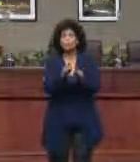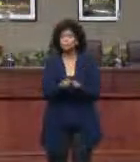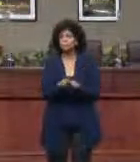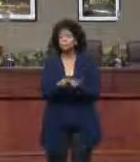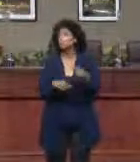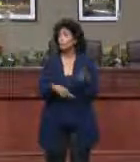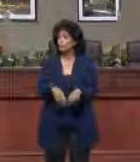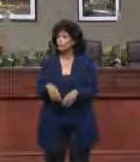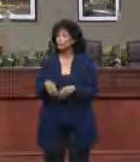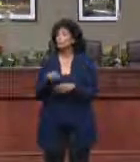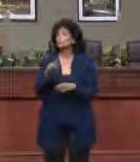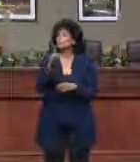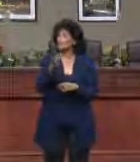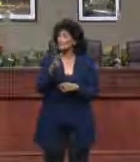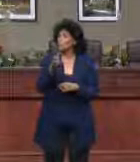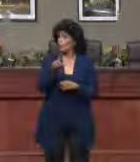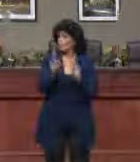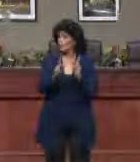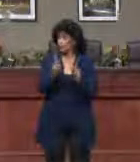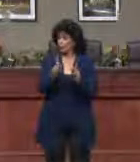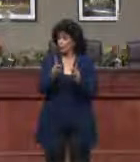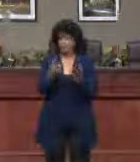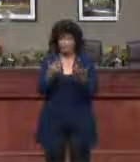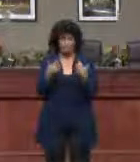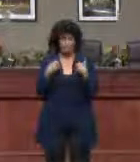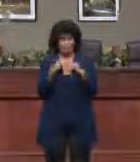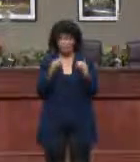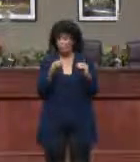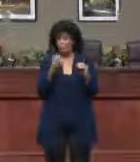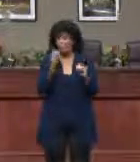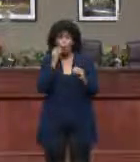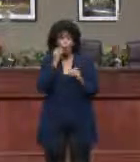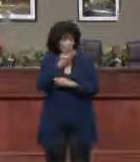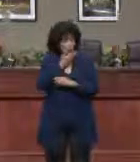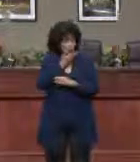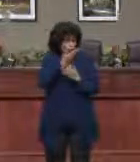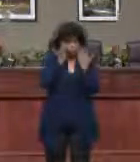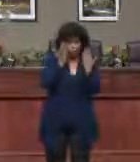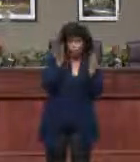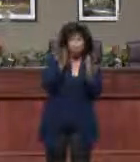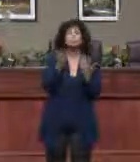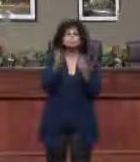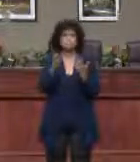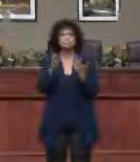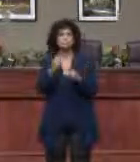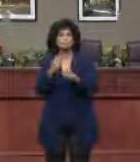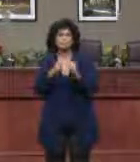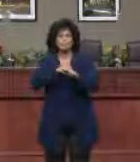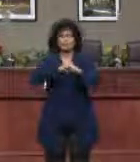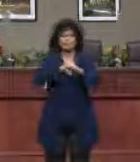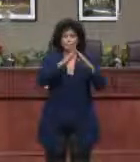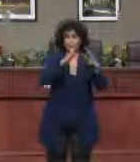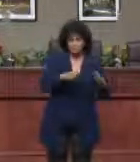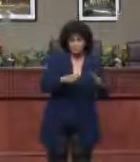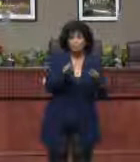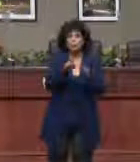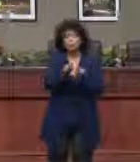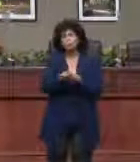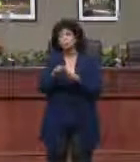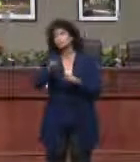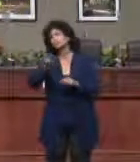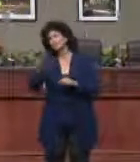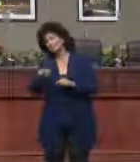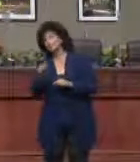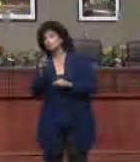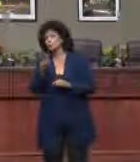homeless individuals and families and have kept another 238 families or individuals